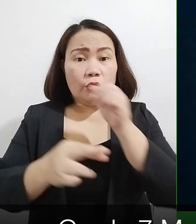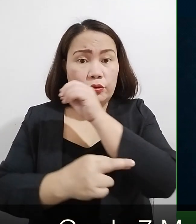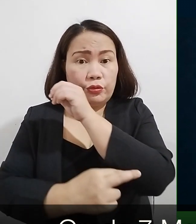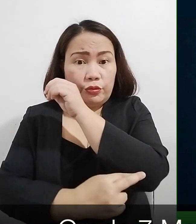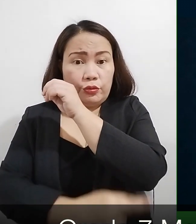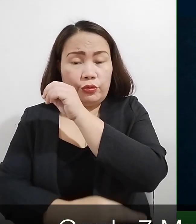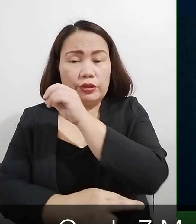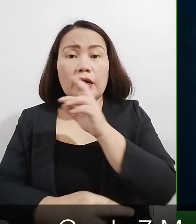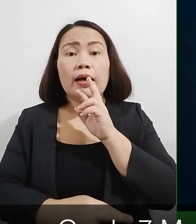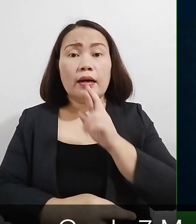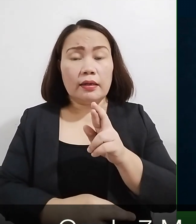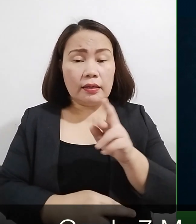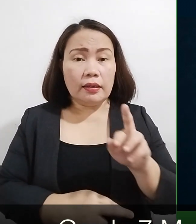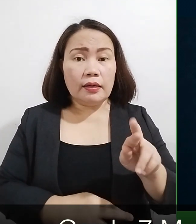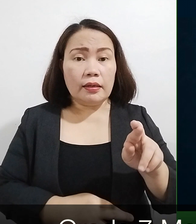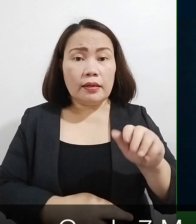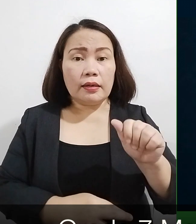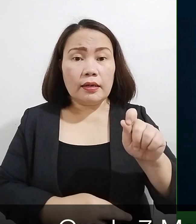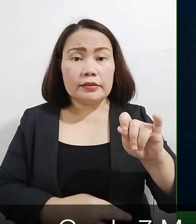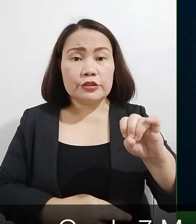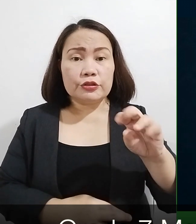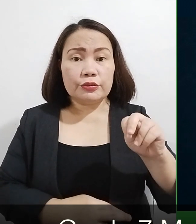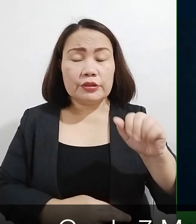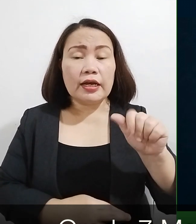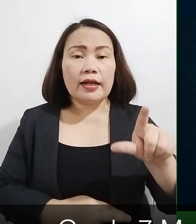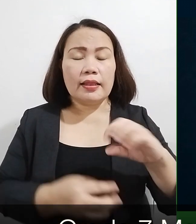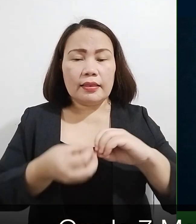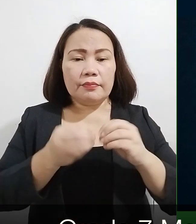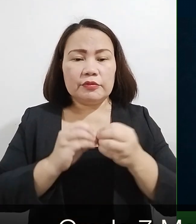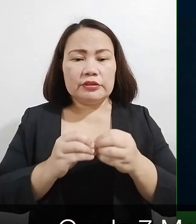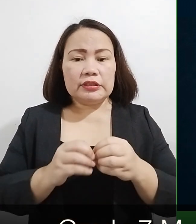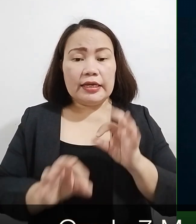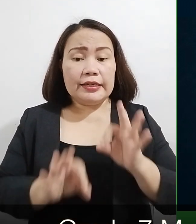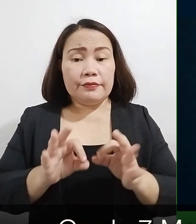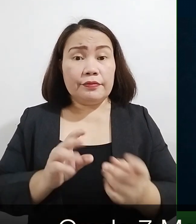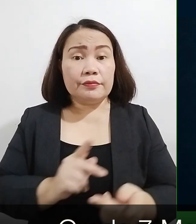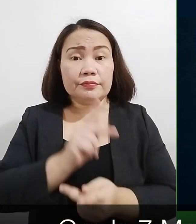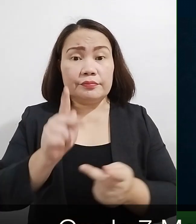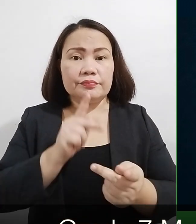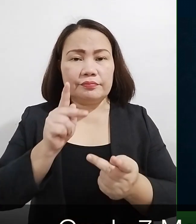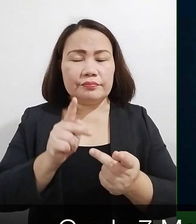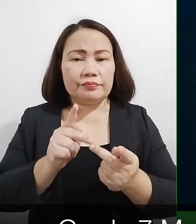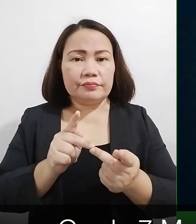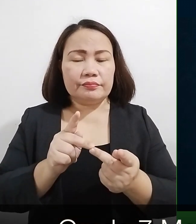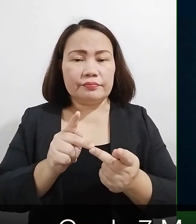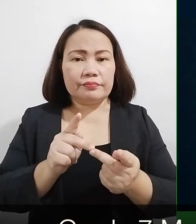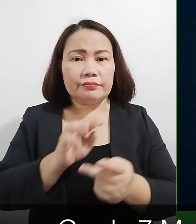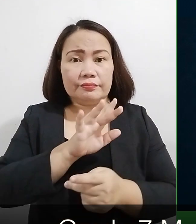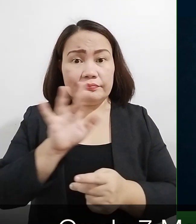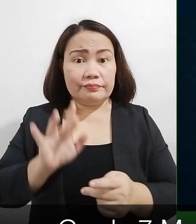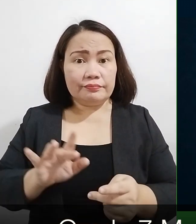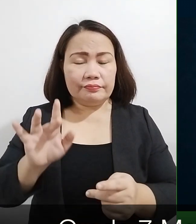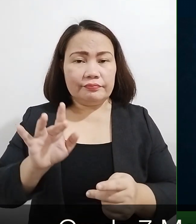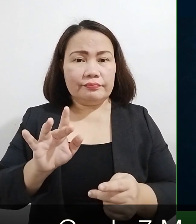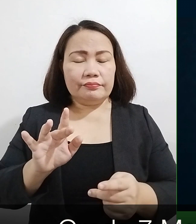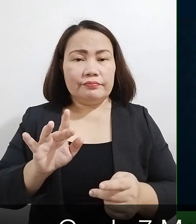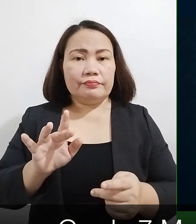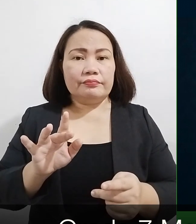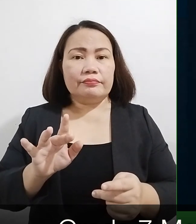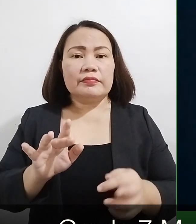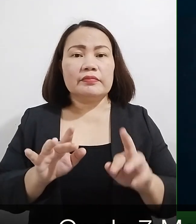rational numbers. So kapag ang binigay sa inyo ay perfect square, ang square root po nun ay rational